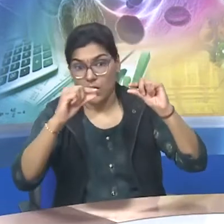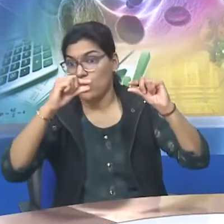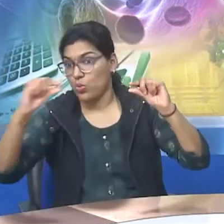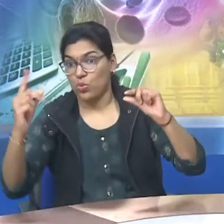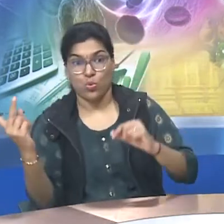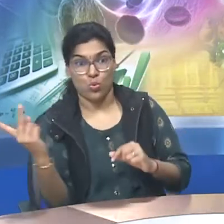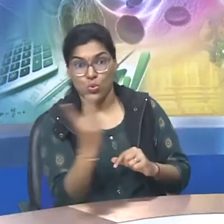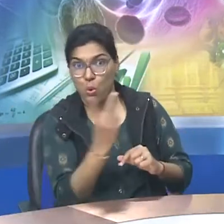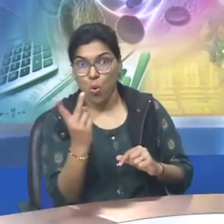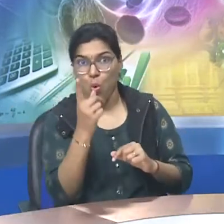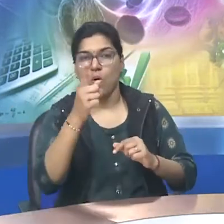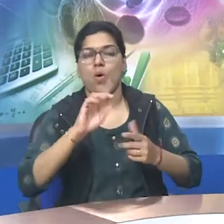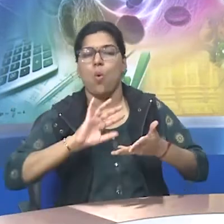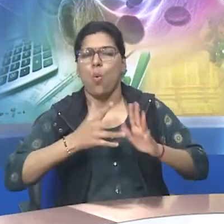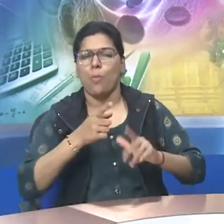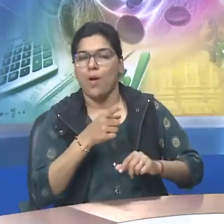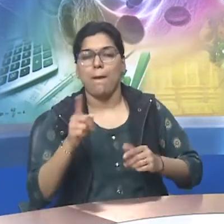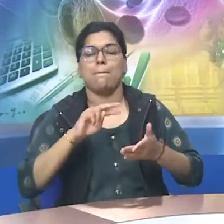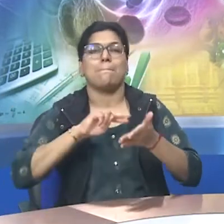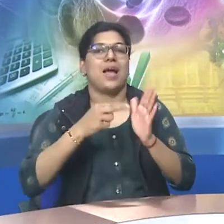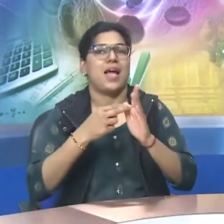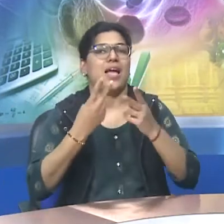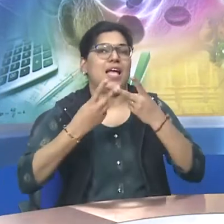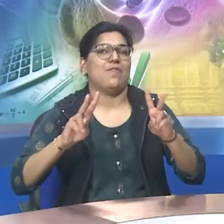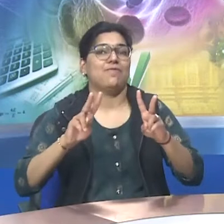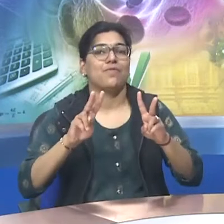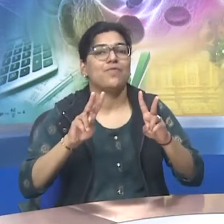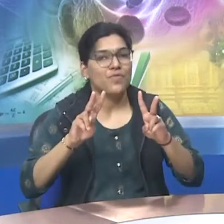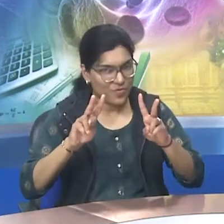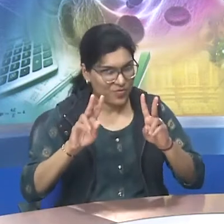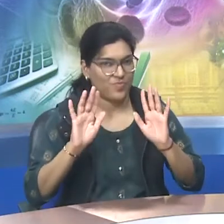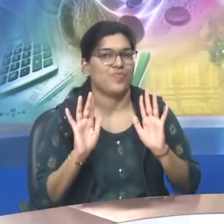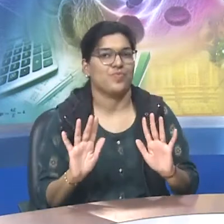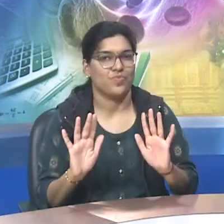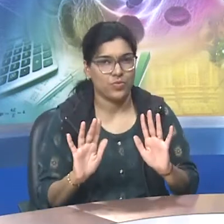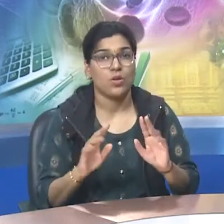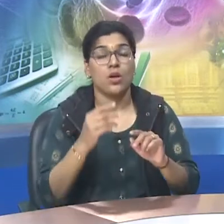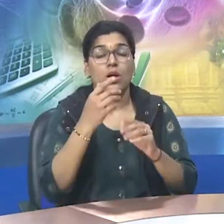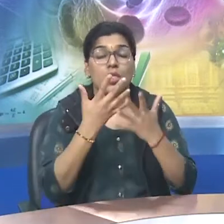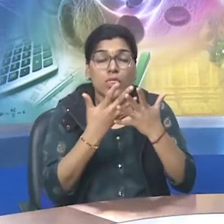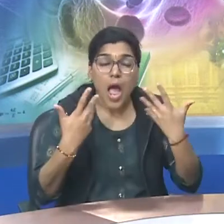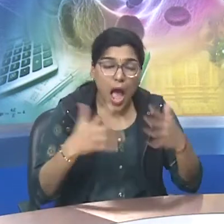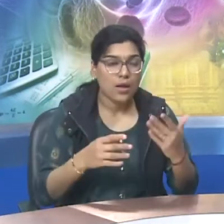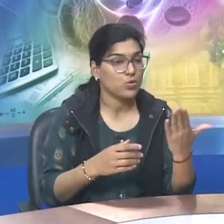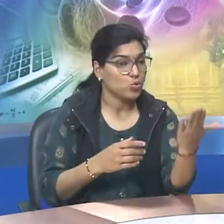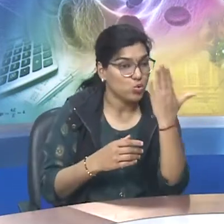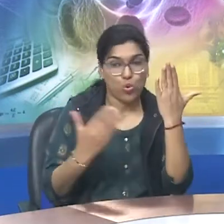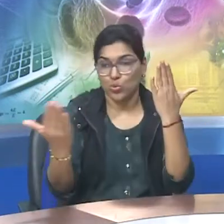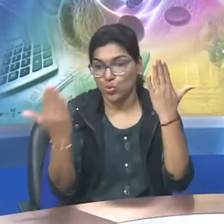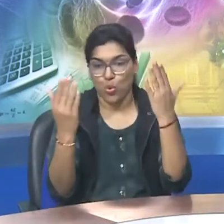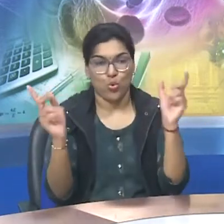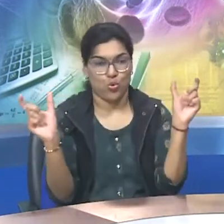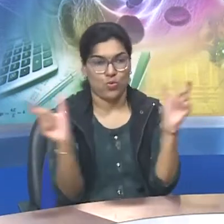the second with as. With both the example, you will be able to understand